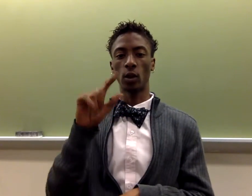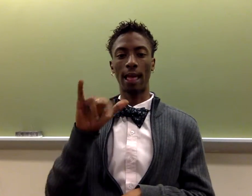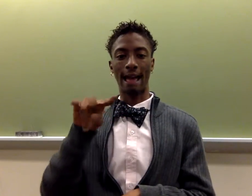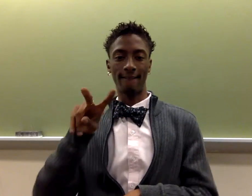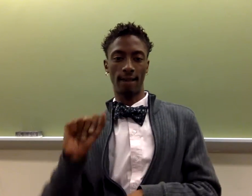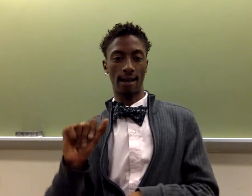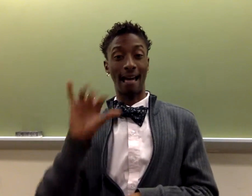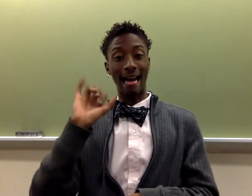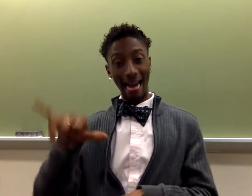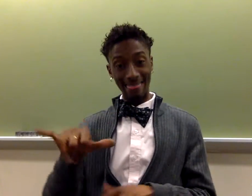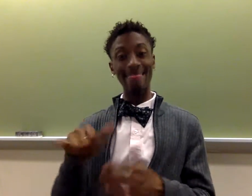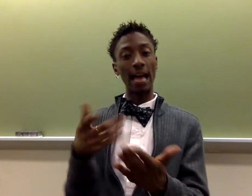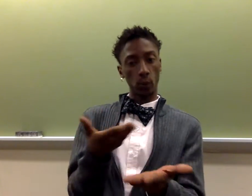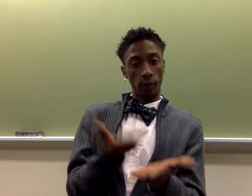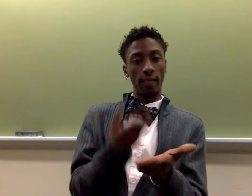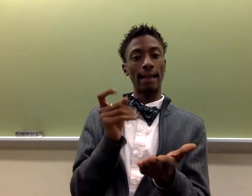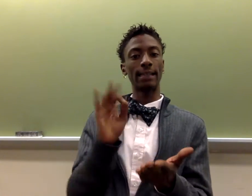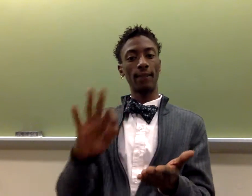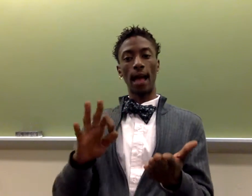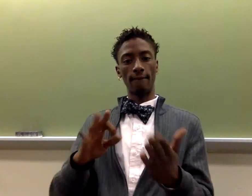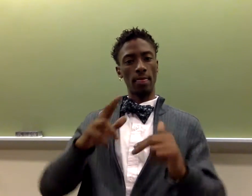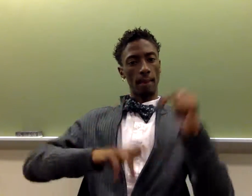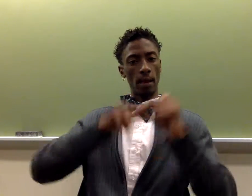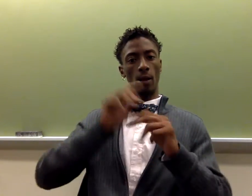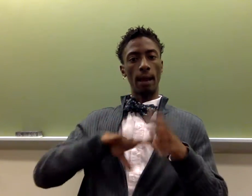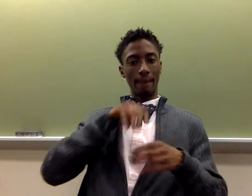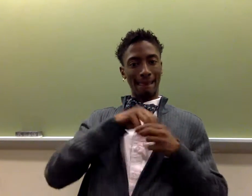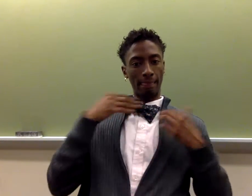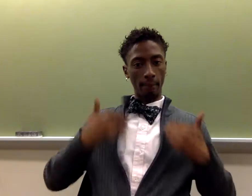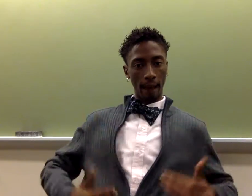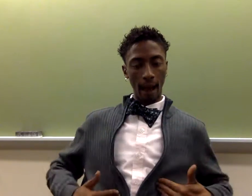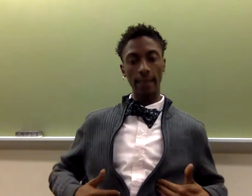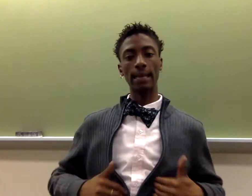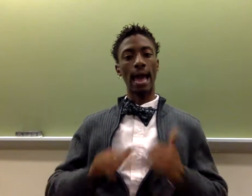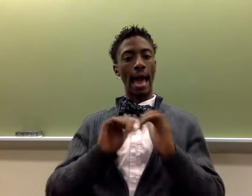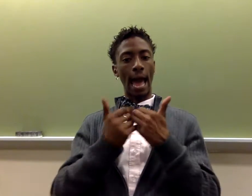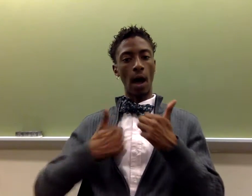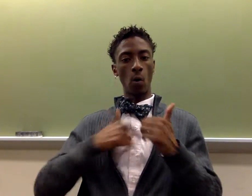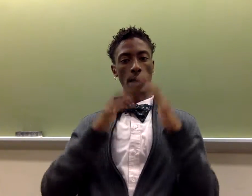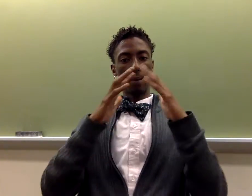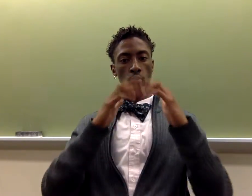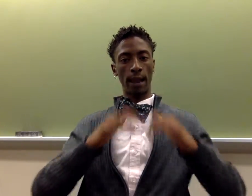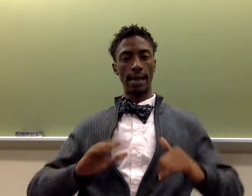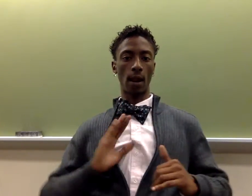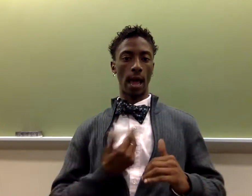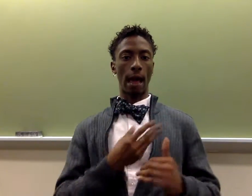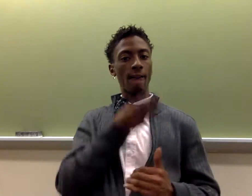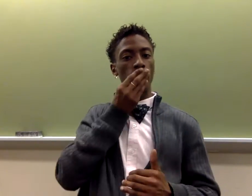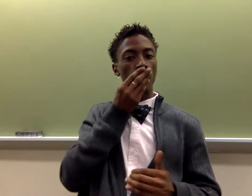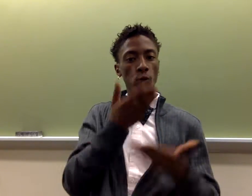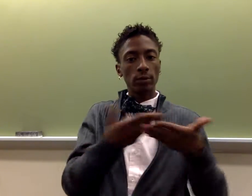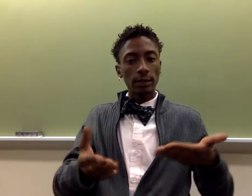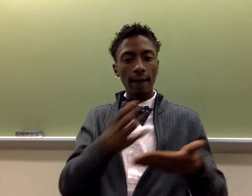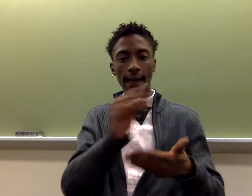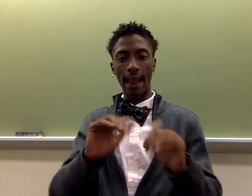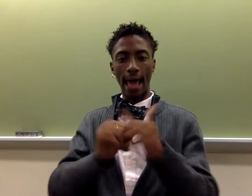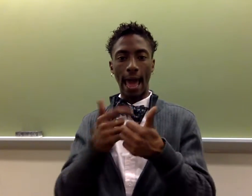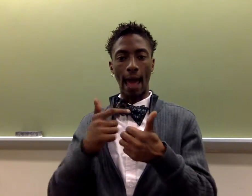reflective of the buildup in the body, how we break down our foodstuffs and how we take these foodstuffs and